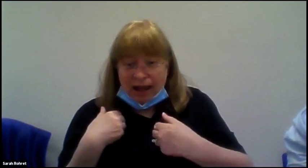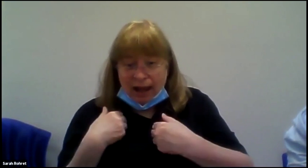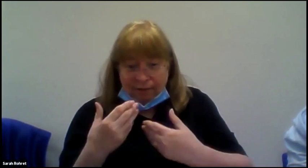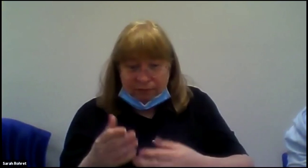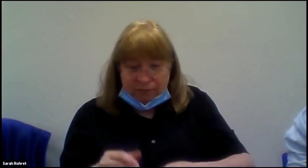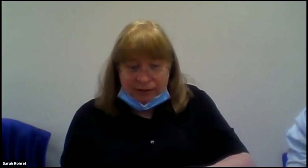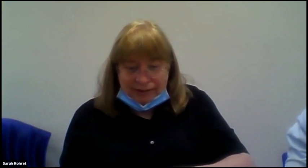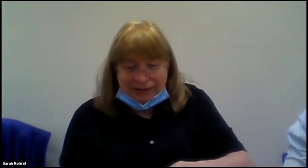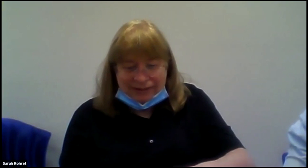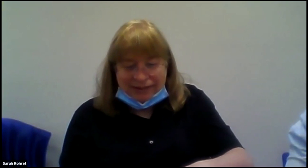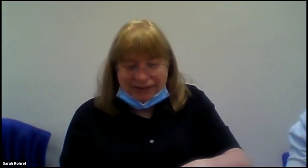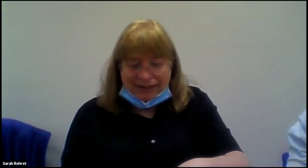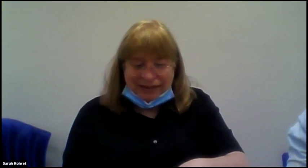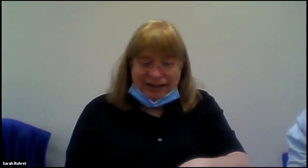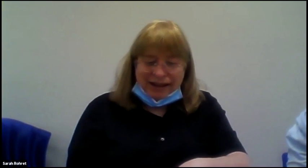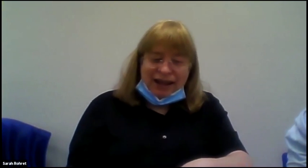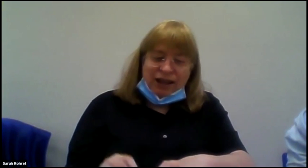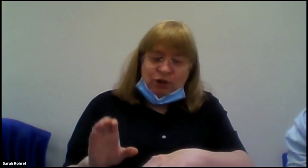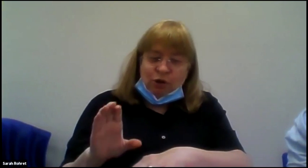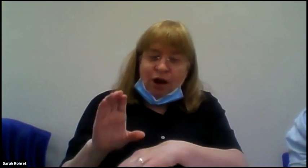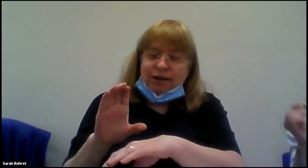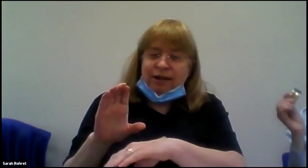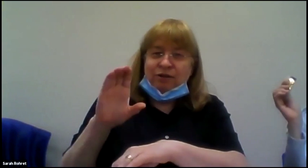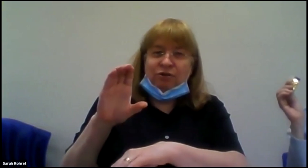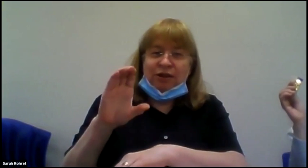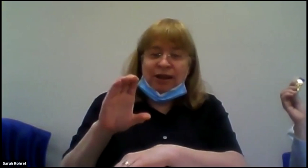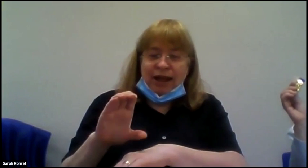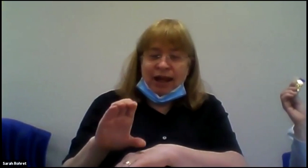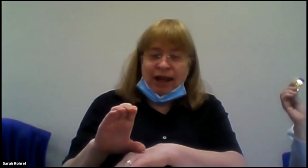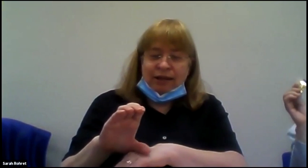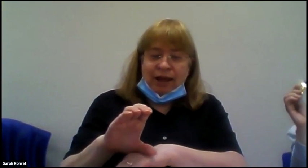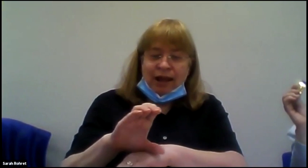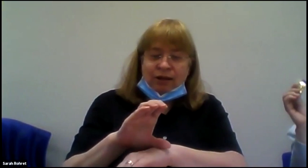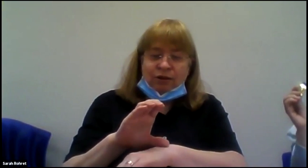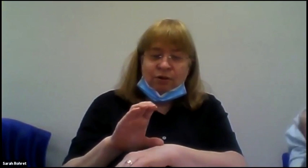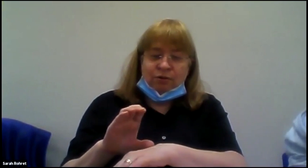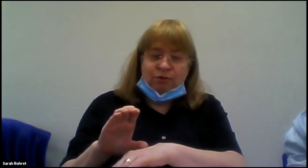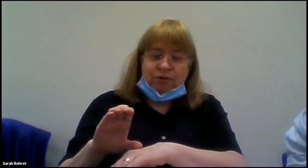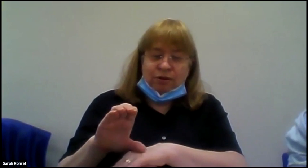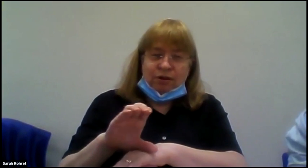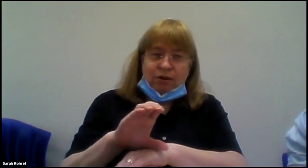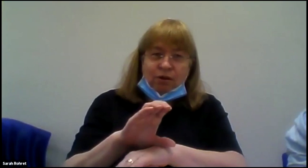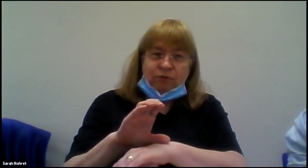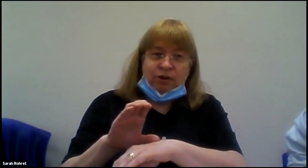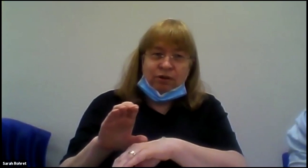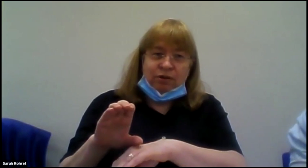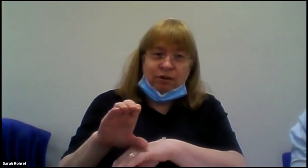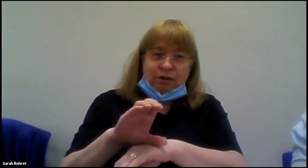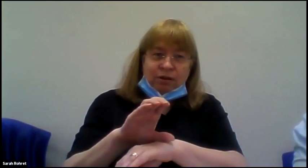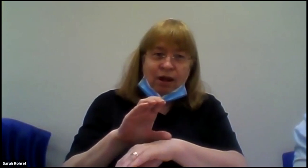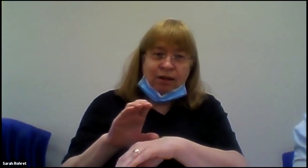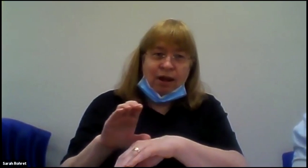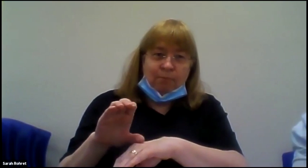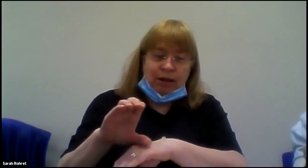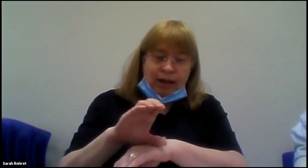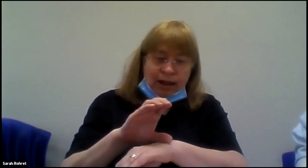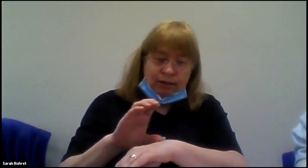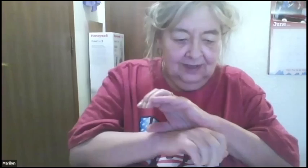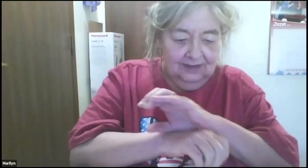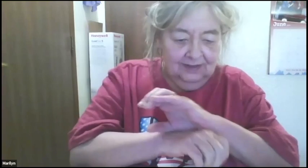have. Mm. Chocolate is your C hand, and it circles over your non-dominant Oh.